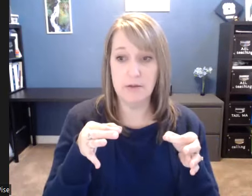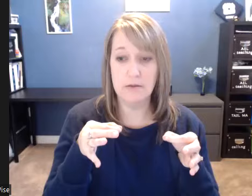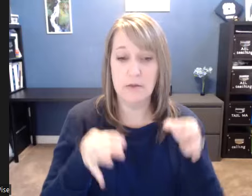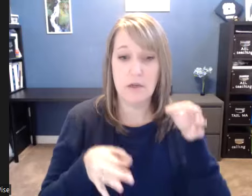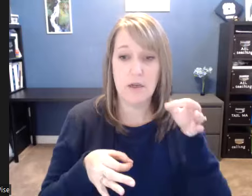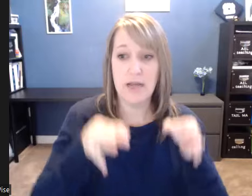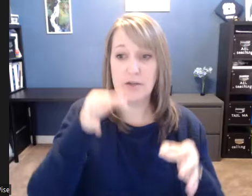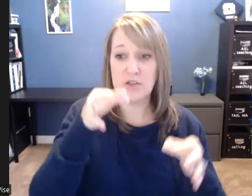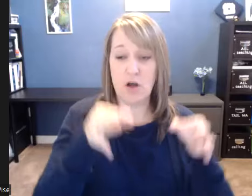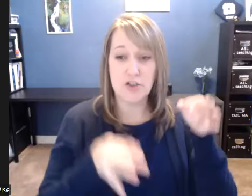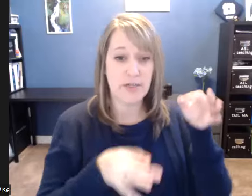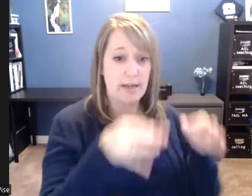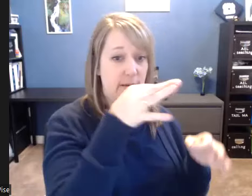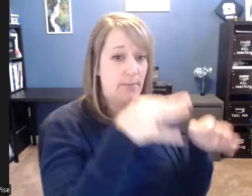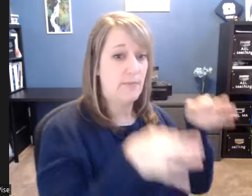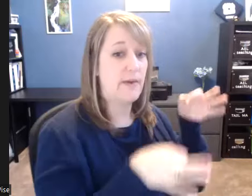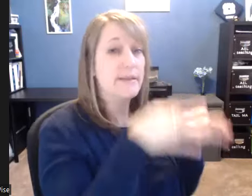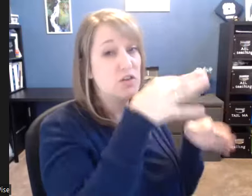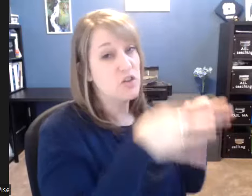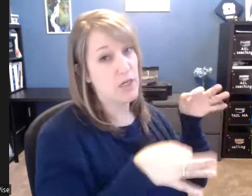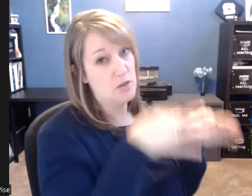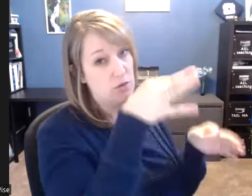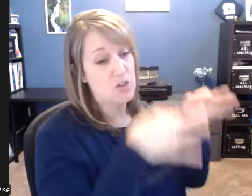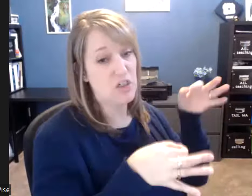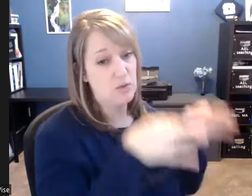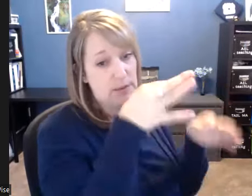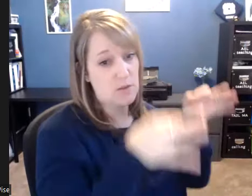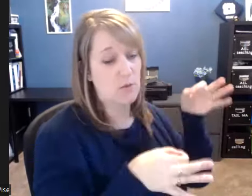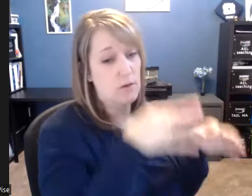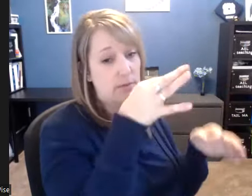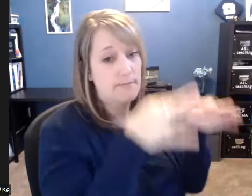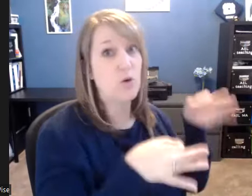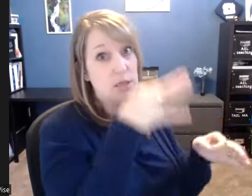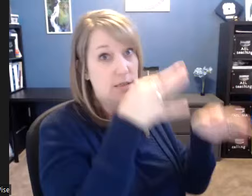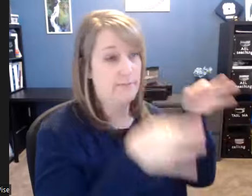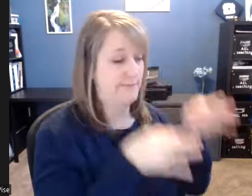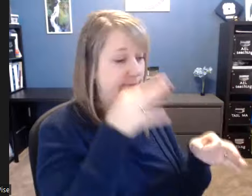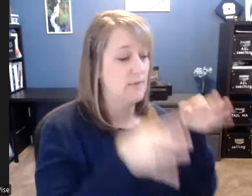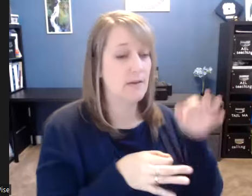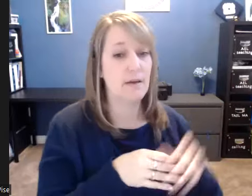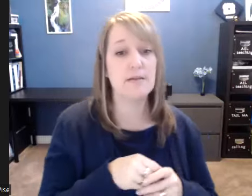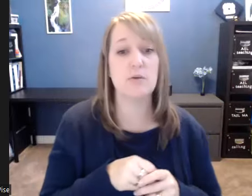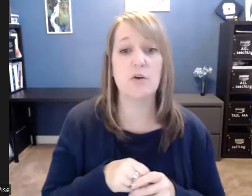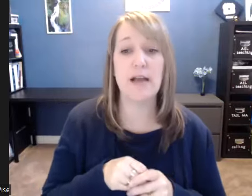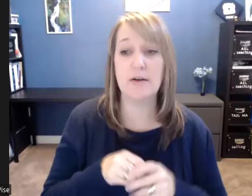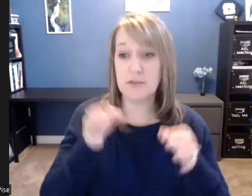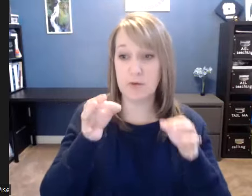other, and you just alternate them. That means judge or judgment or court. Okay, so a courthouse is going to